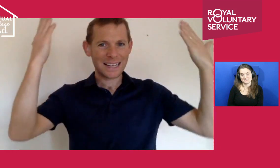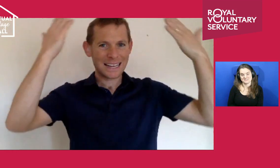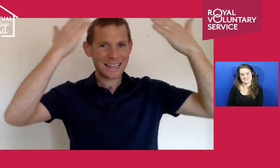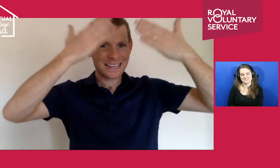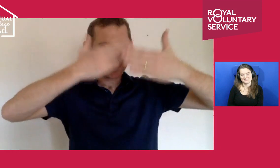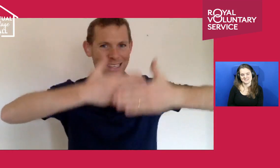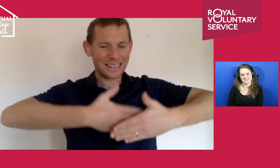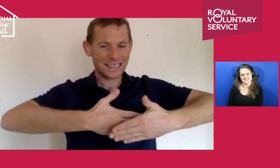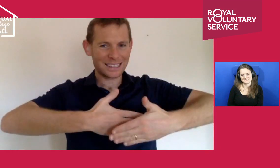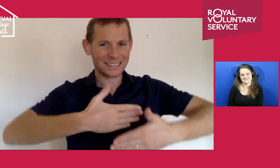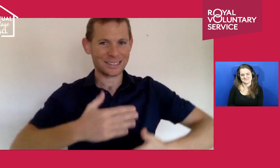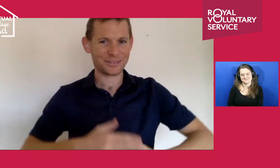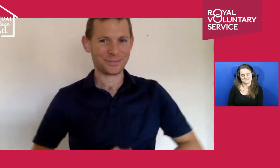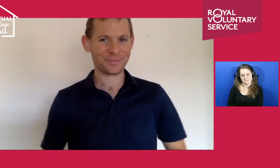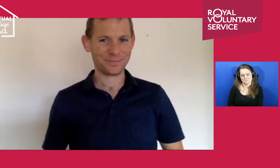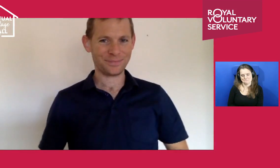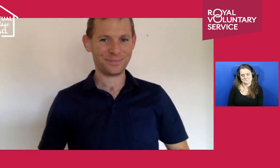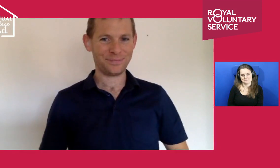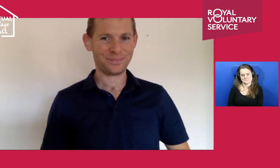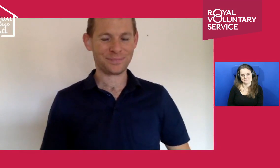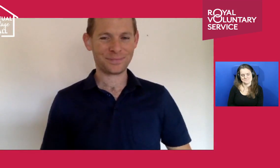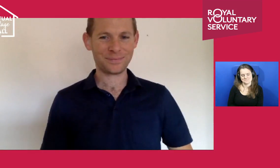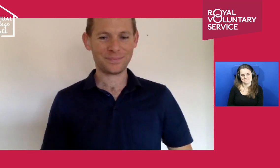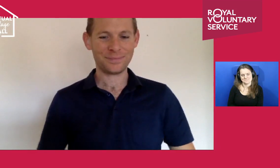Good night.